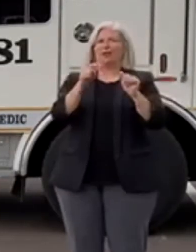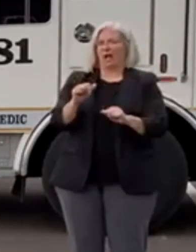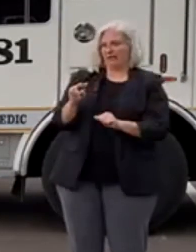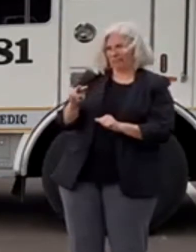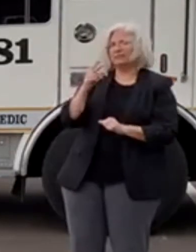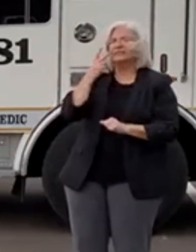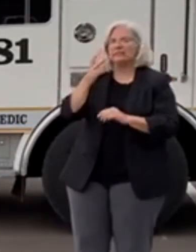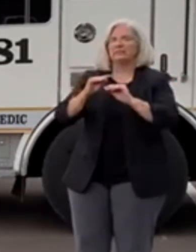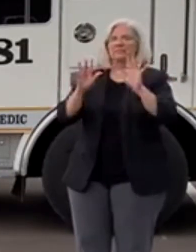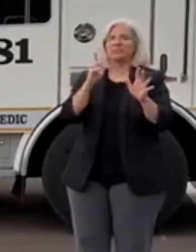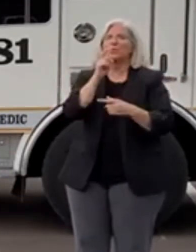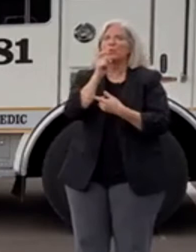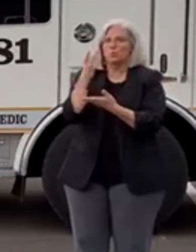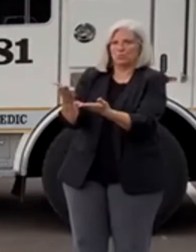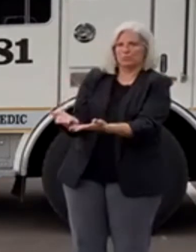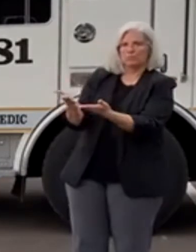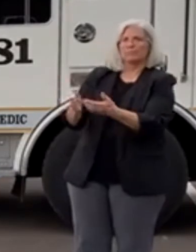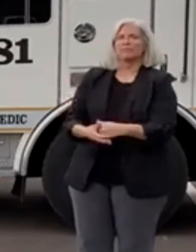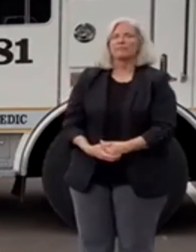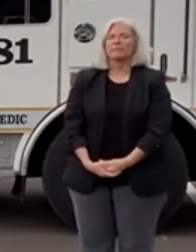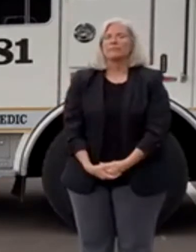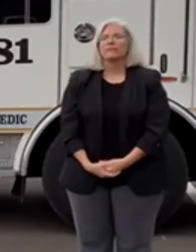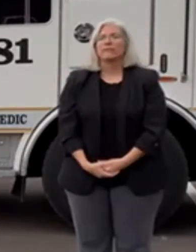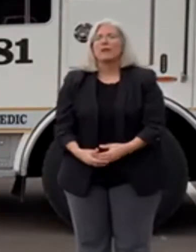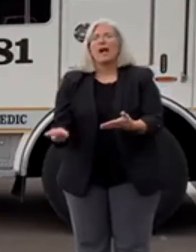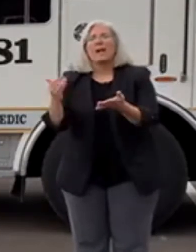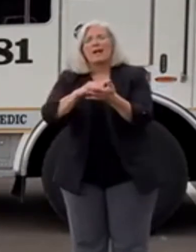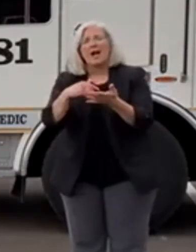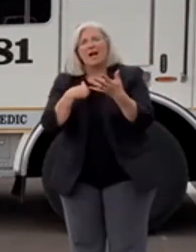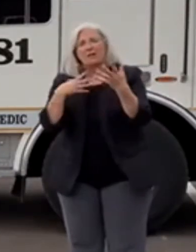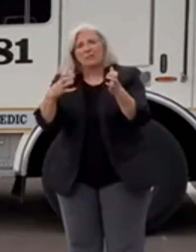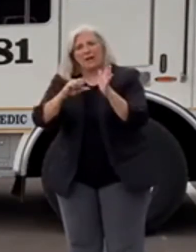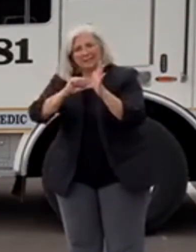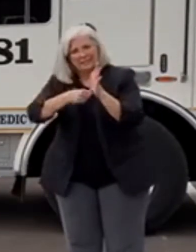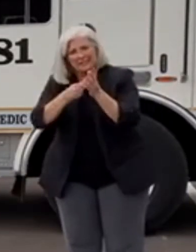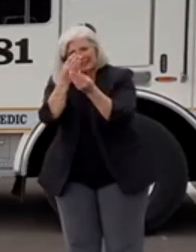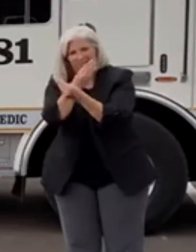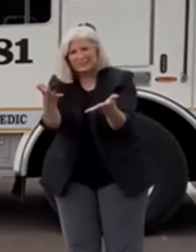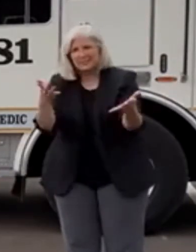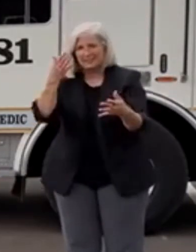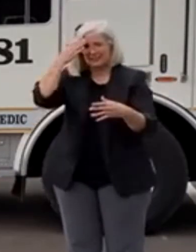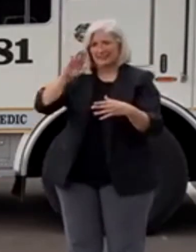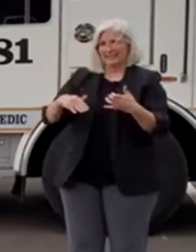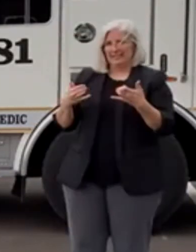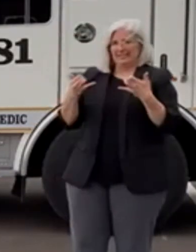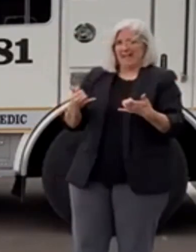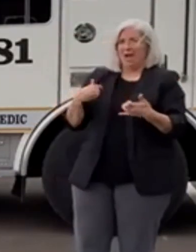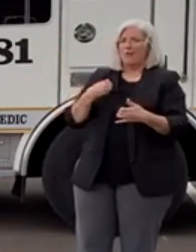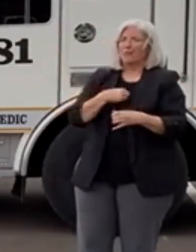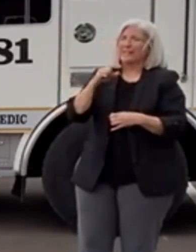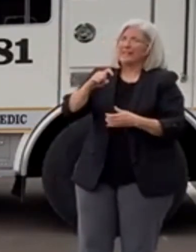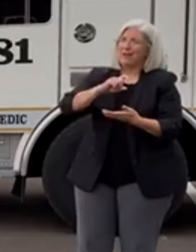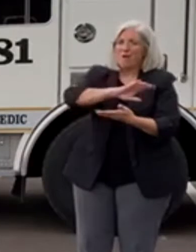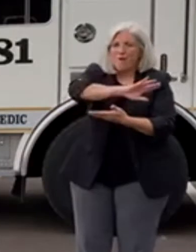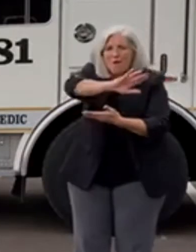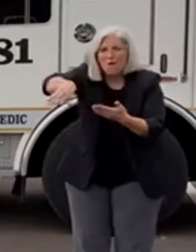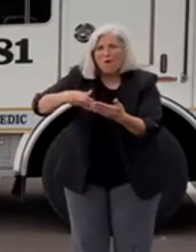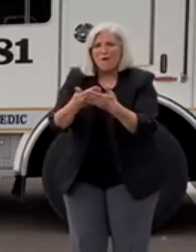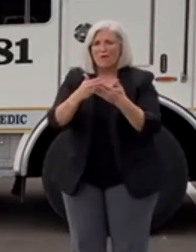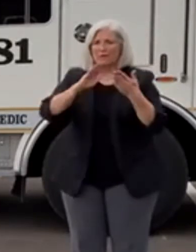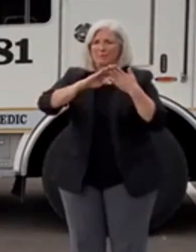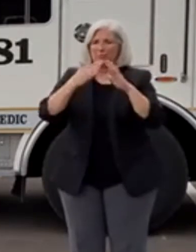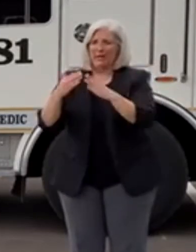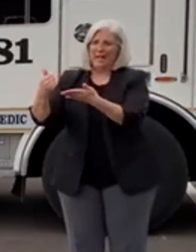I just want to again, you know, point out to everybody that at this point we really need everybody's assistance in ensuring a